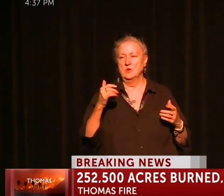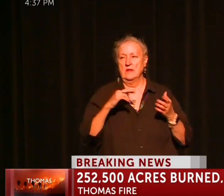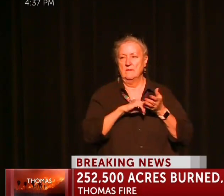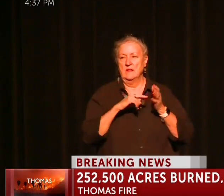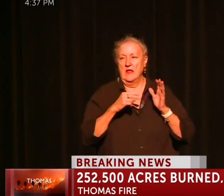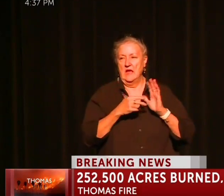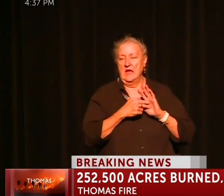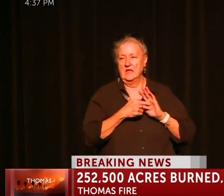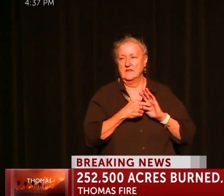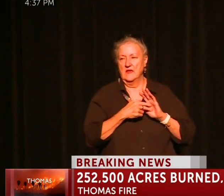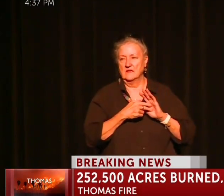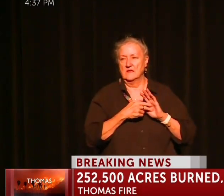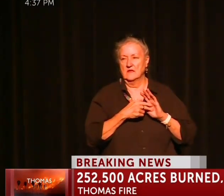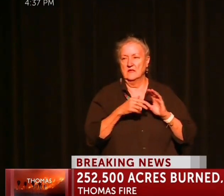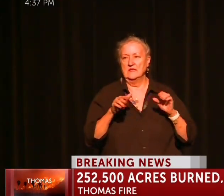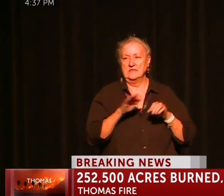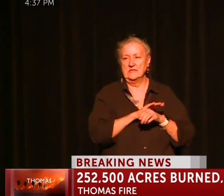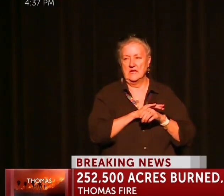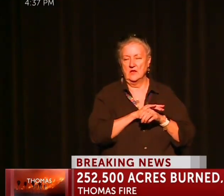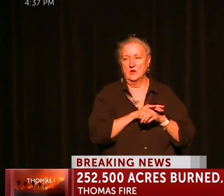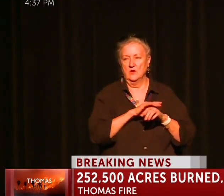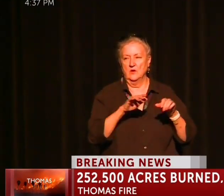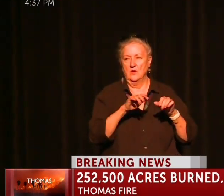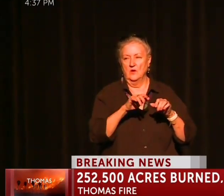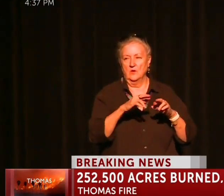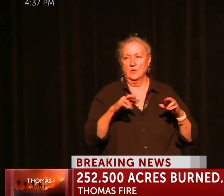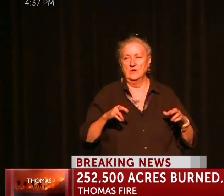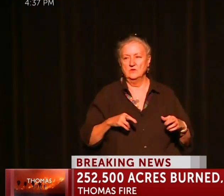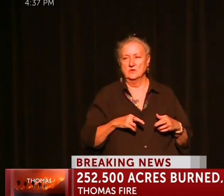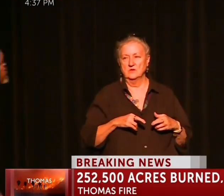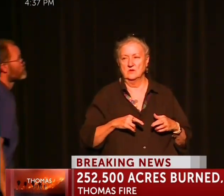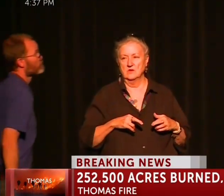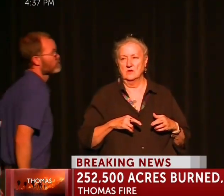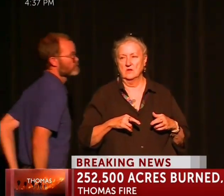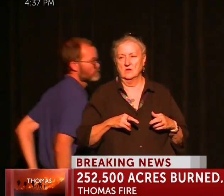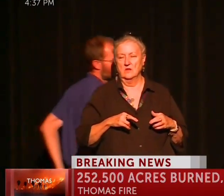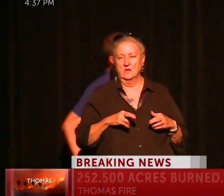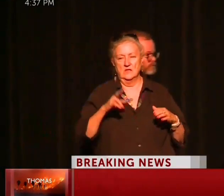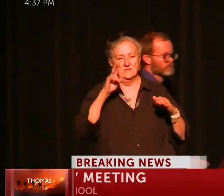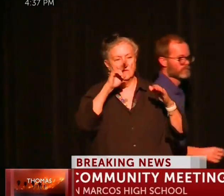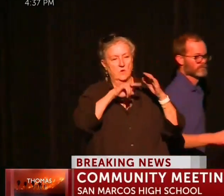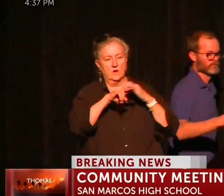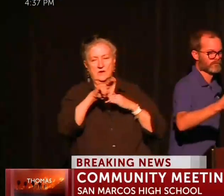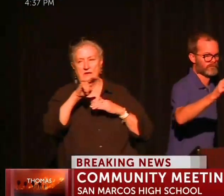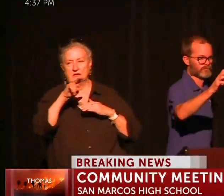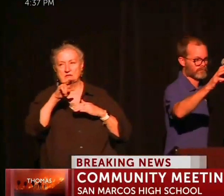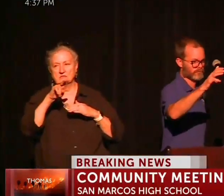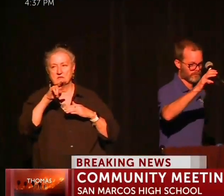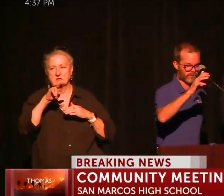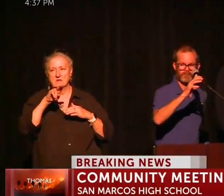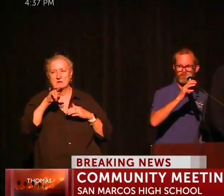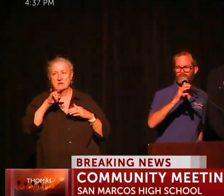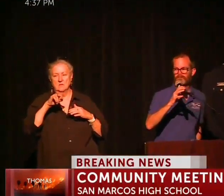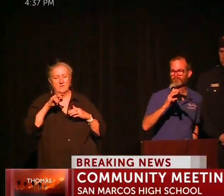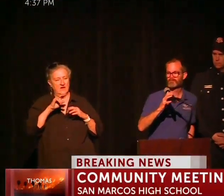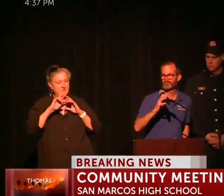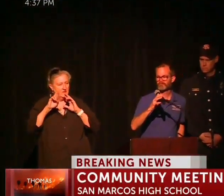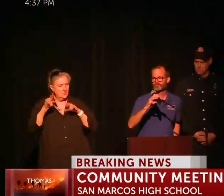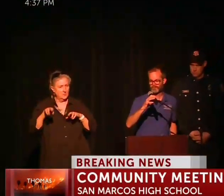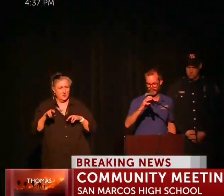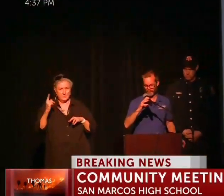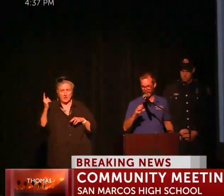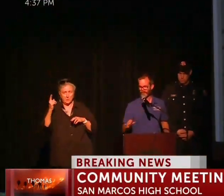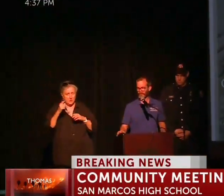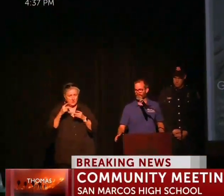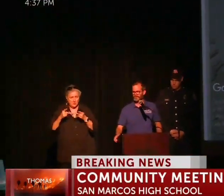imply that entire region, when it's broken down, is being forecast by one reporting location. Is